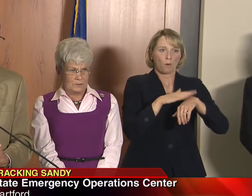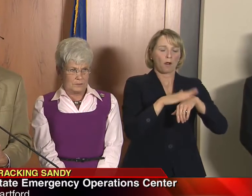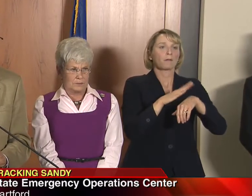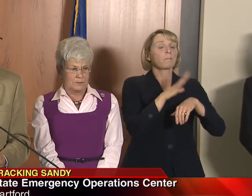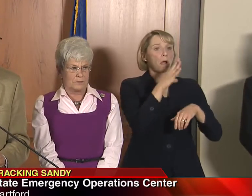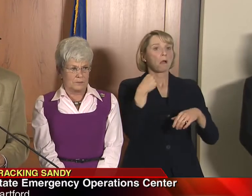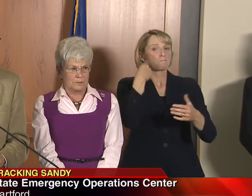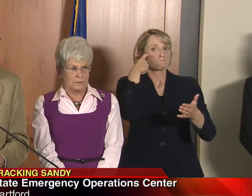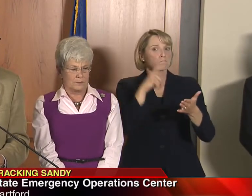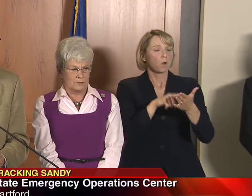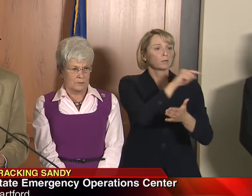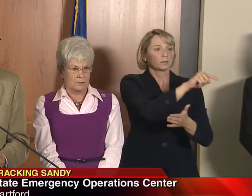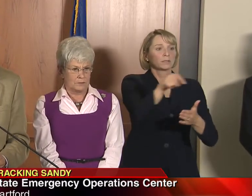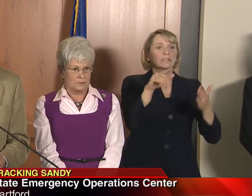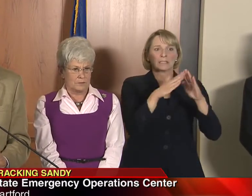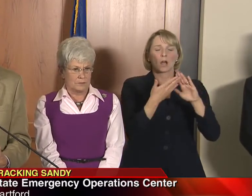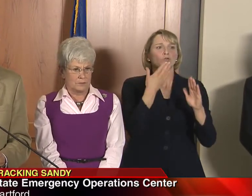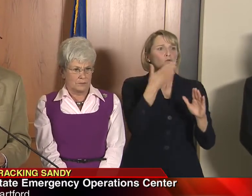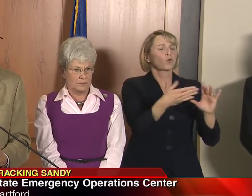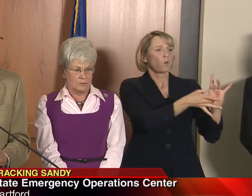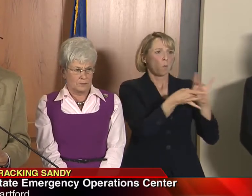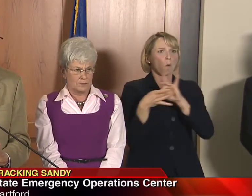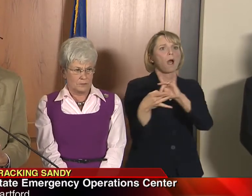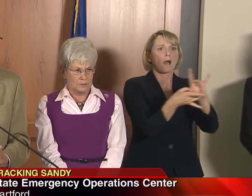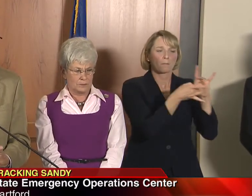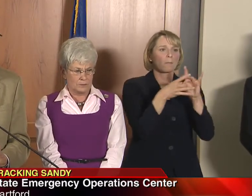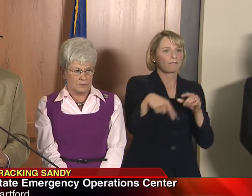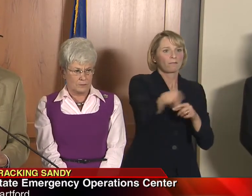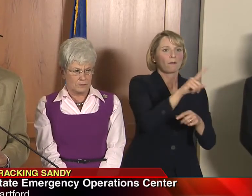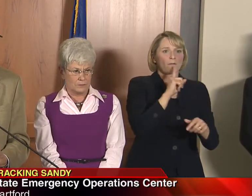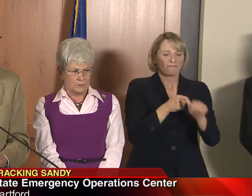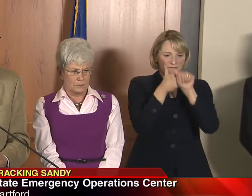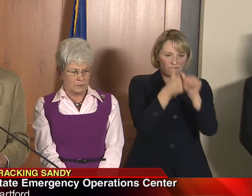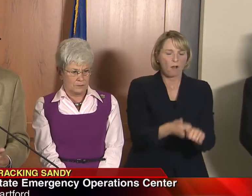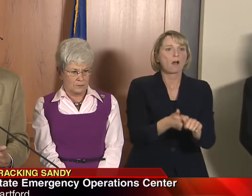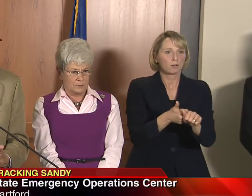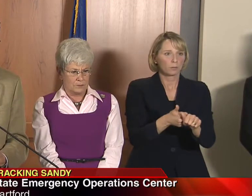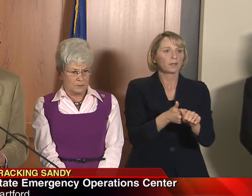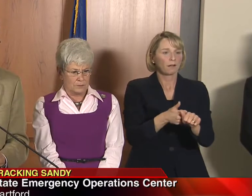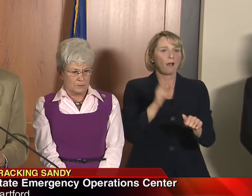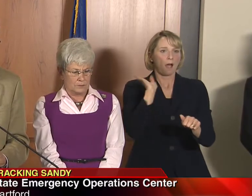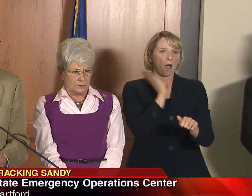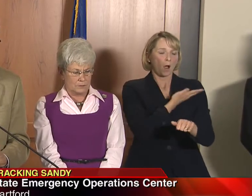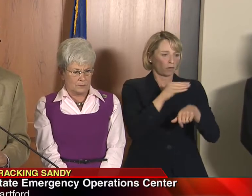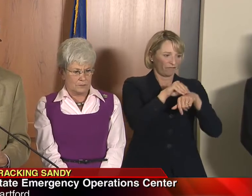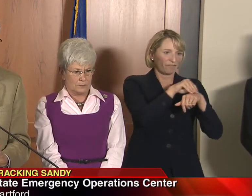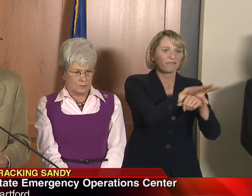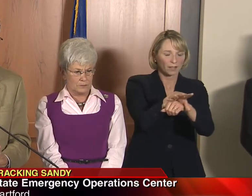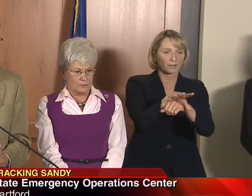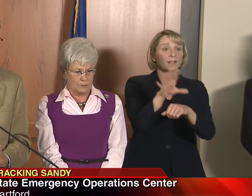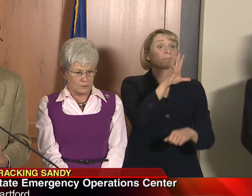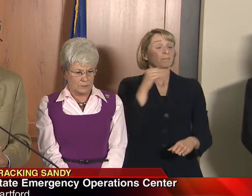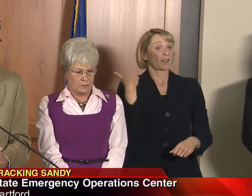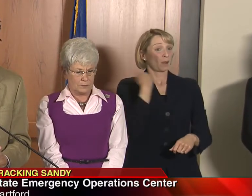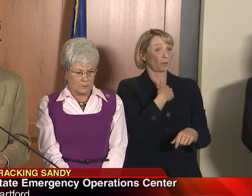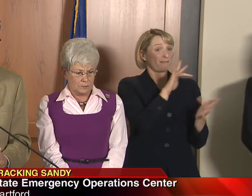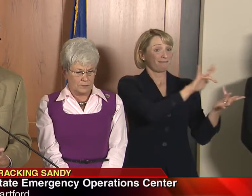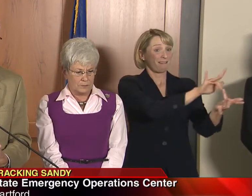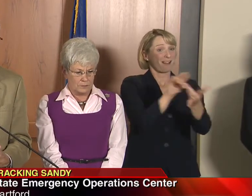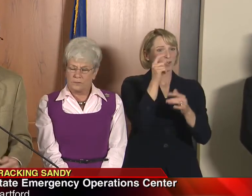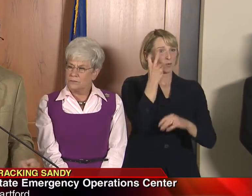good cooperation from the municipal governments, particularly following the 12 o'clock call, which was an unprecedented call. We had never done something like